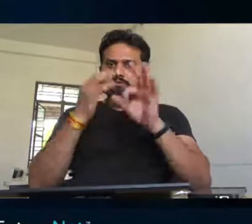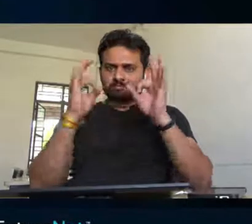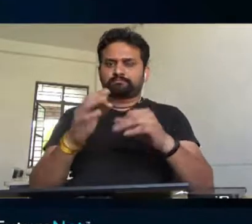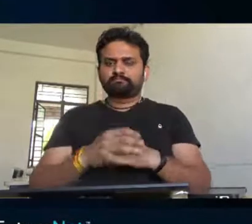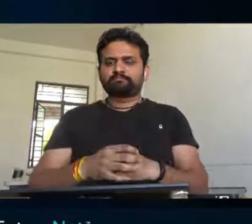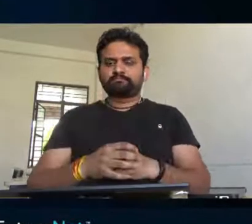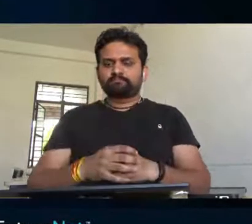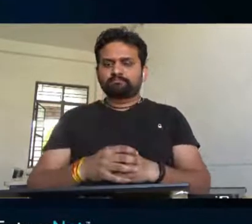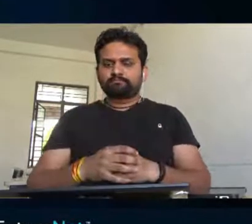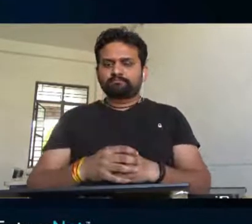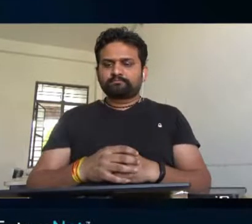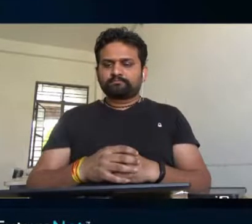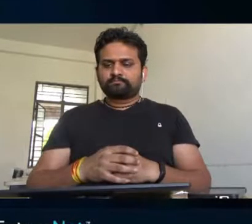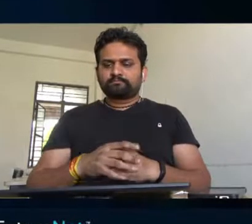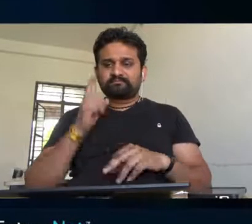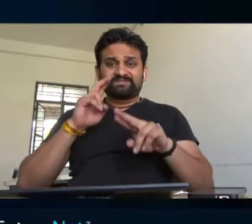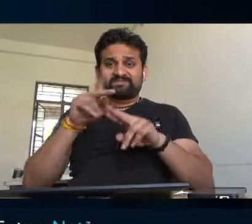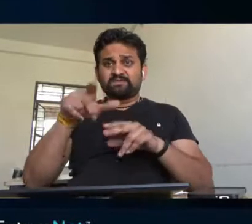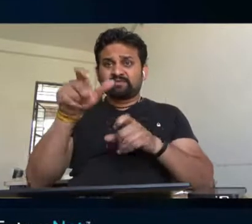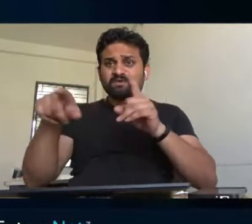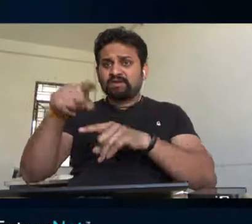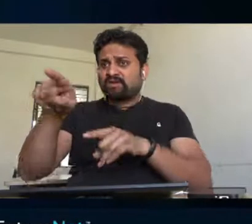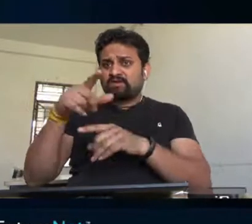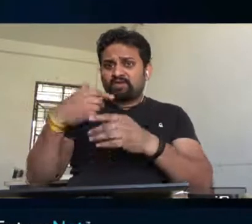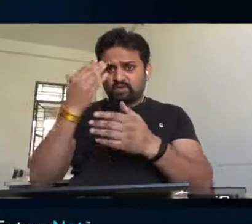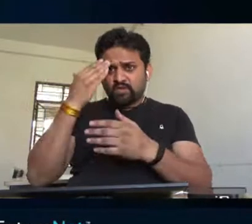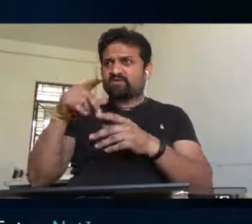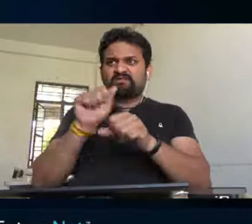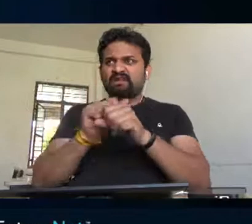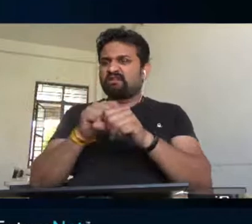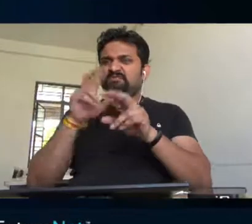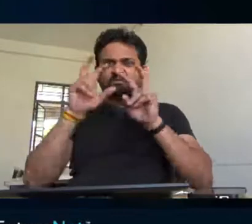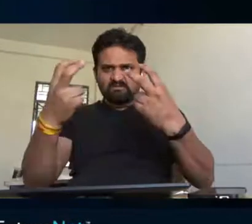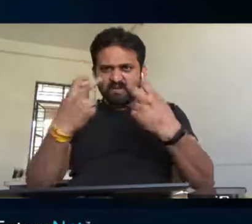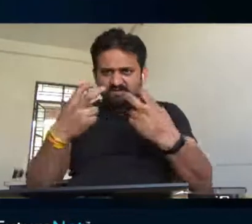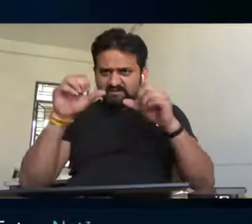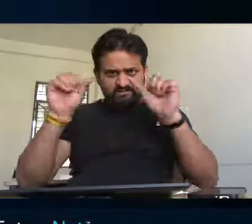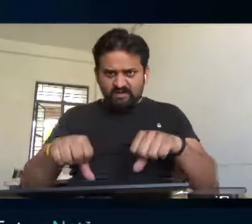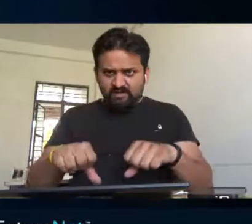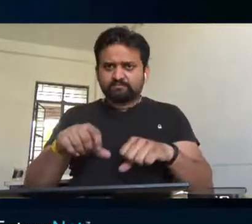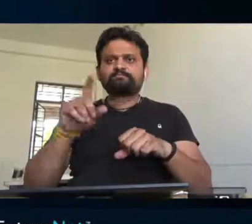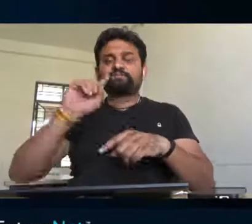you, to all the countries where you're from. We appreciate